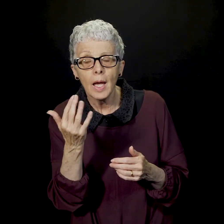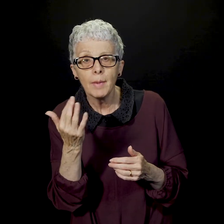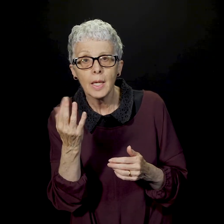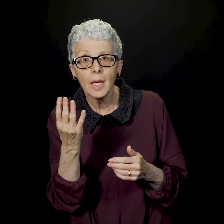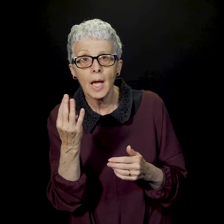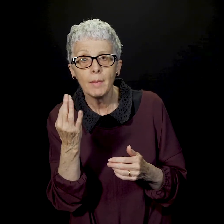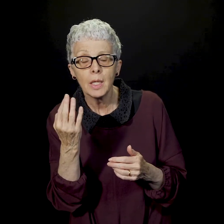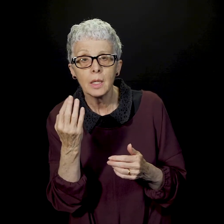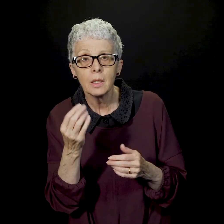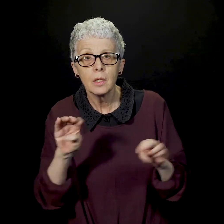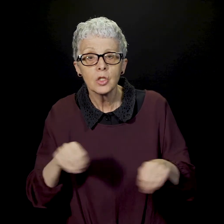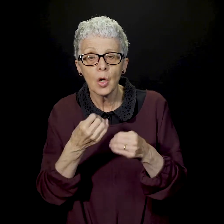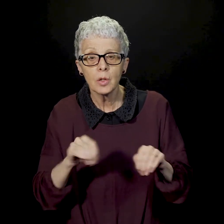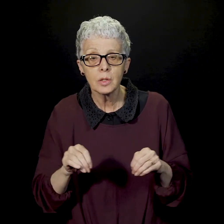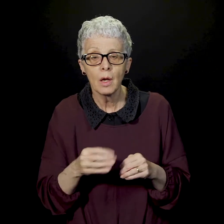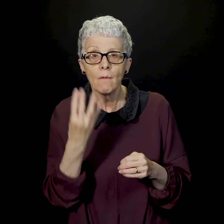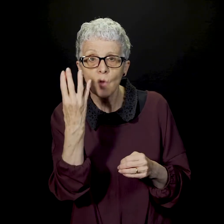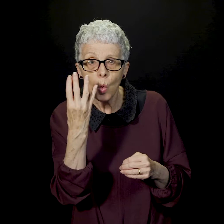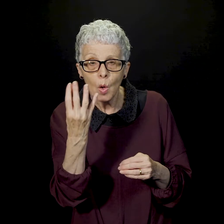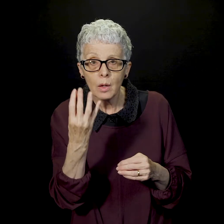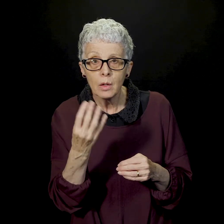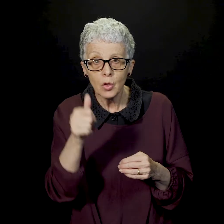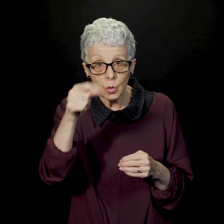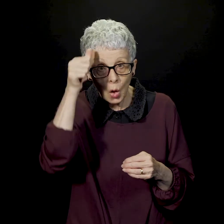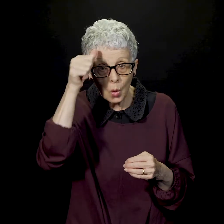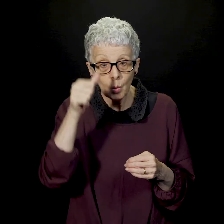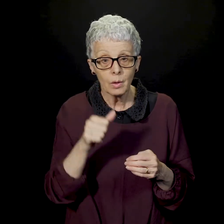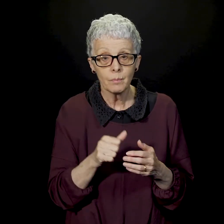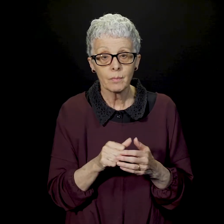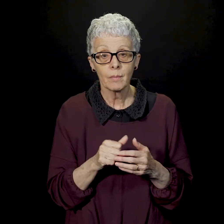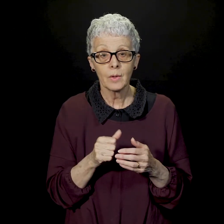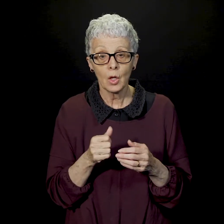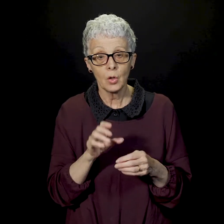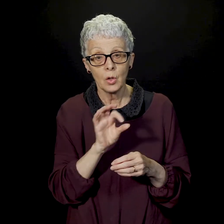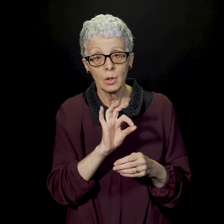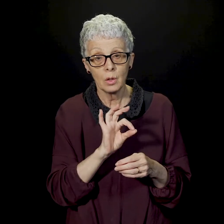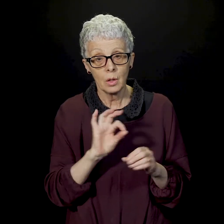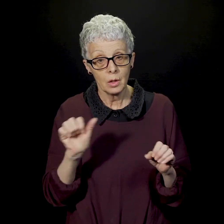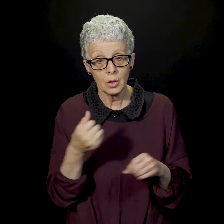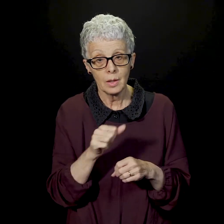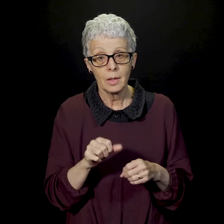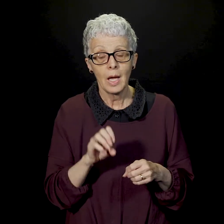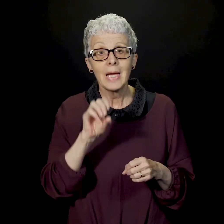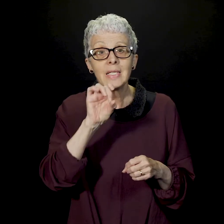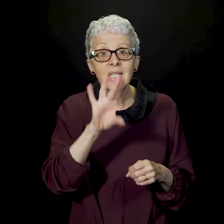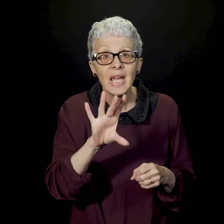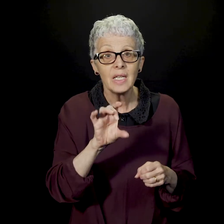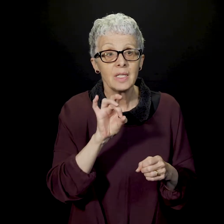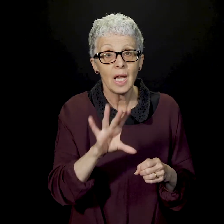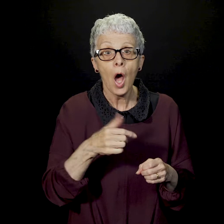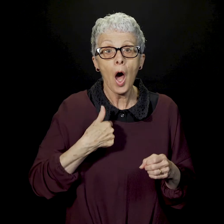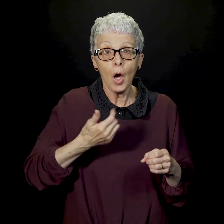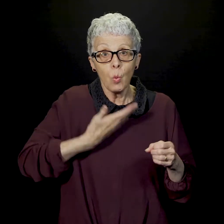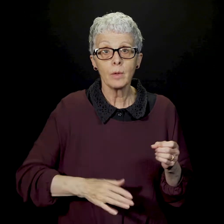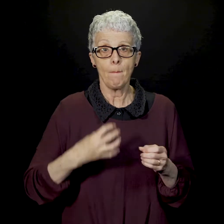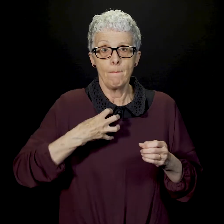songs. Yeah, that's right. Do you know how many that is, Jono? I'm like, no, let me guess. Like, no, it's 10 too few. We